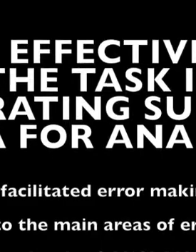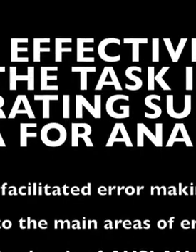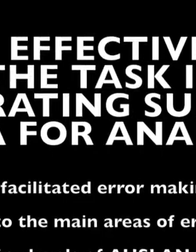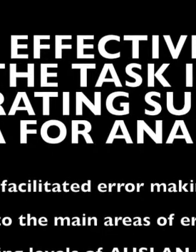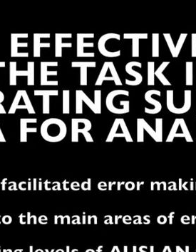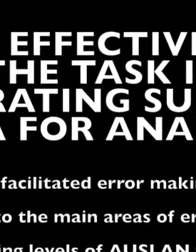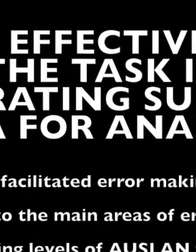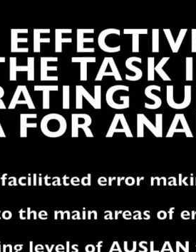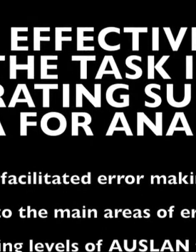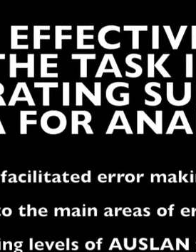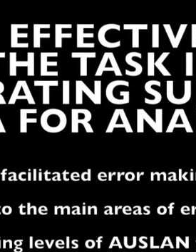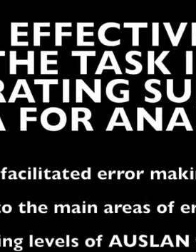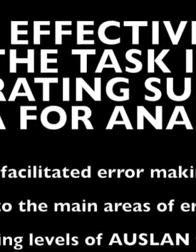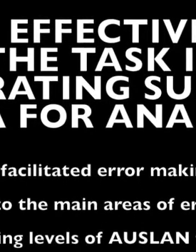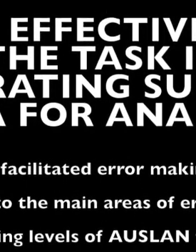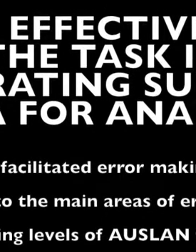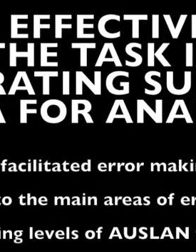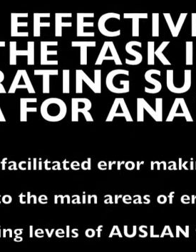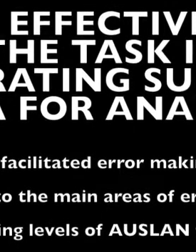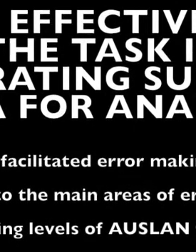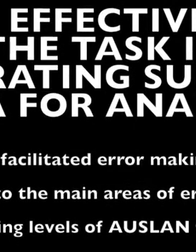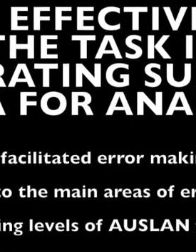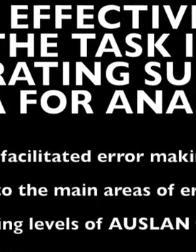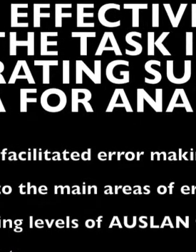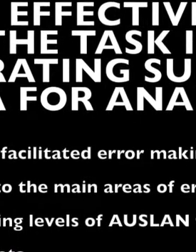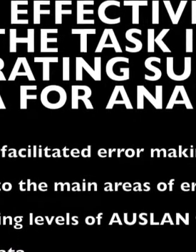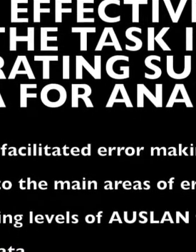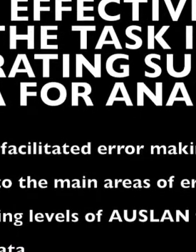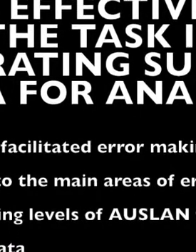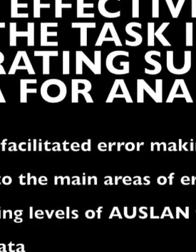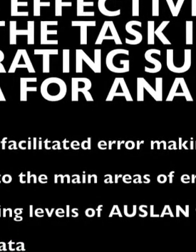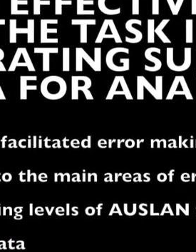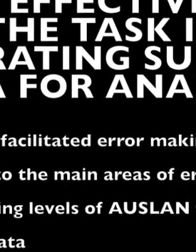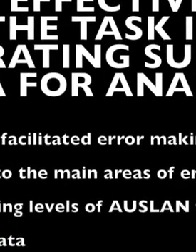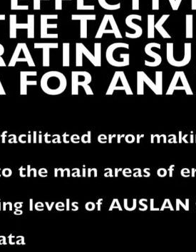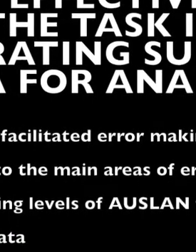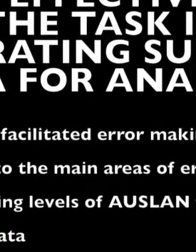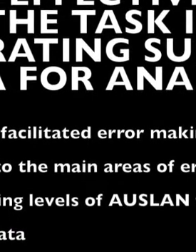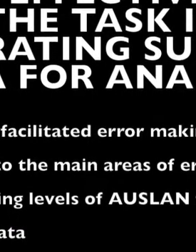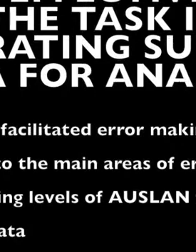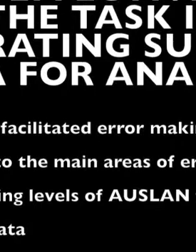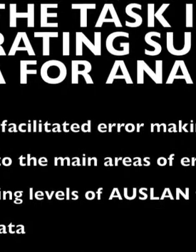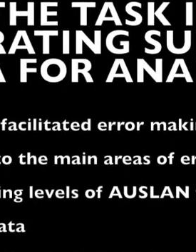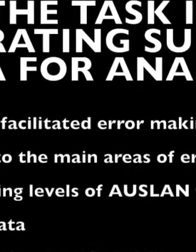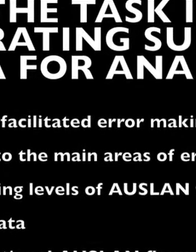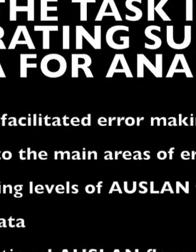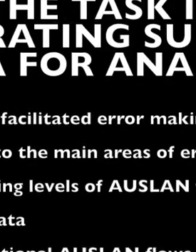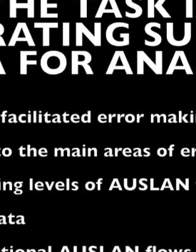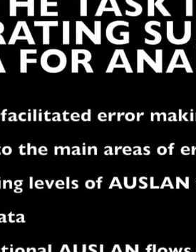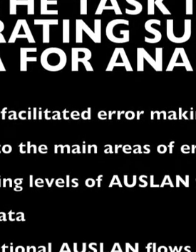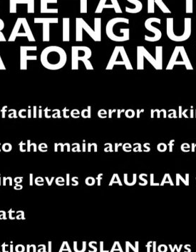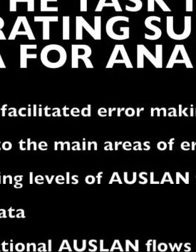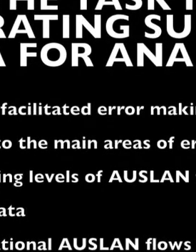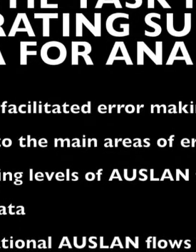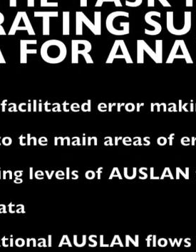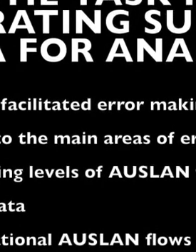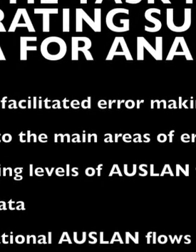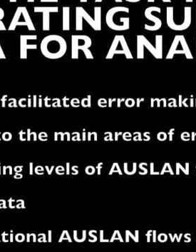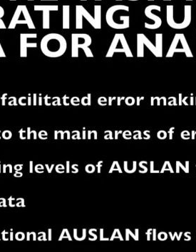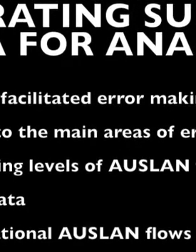clips, we introduce the main areas of error in AUSLAN, some explained by proficiency levels and some by ease of use. It was important in analysing the task's